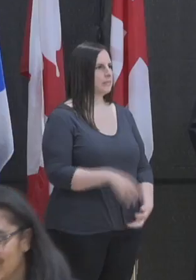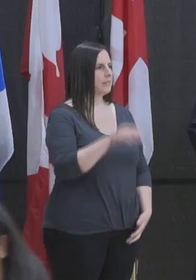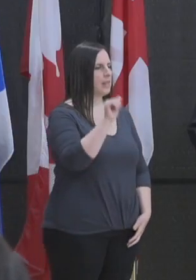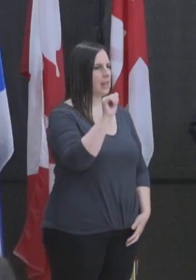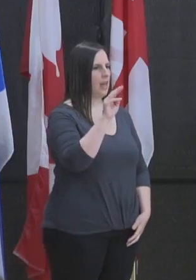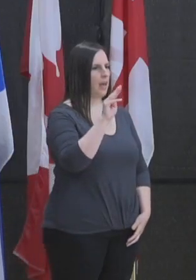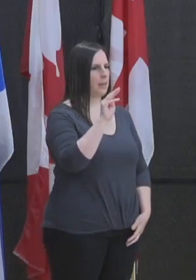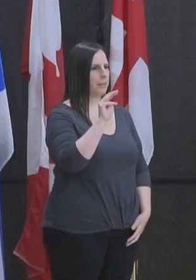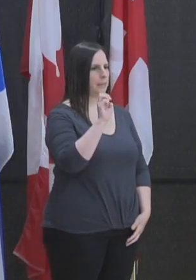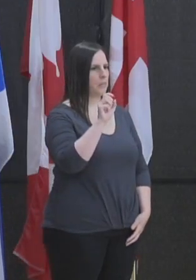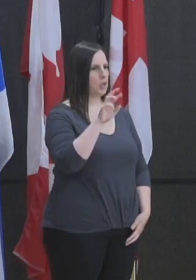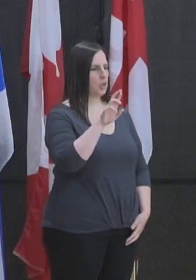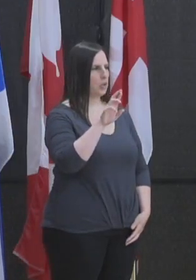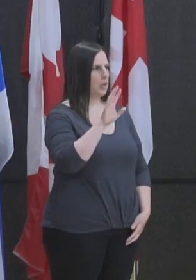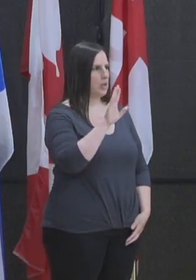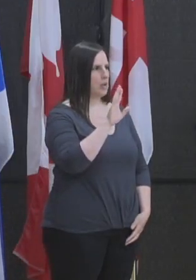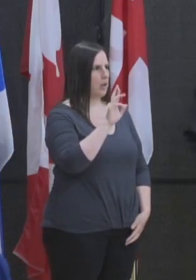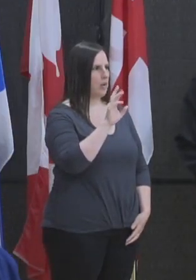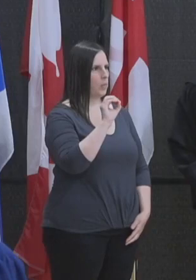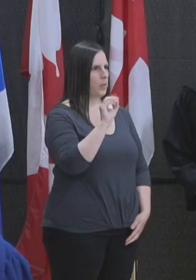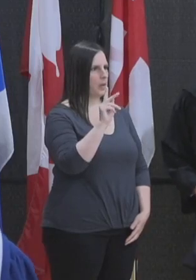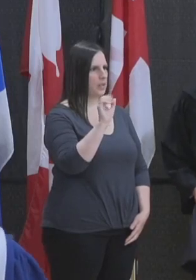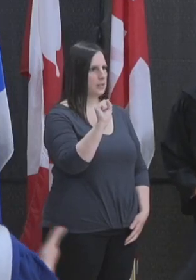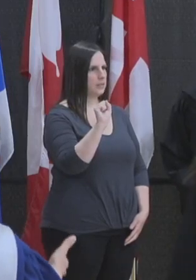Amber Brooks.